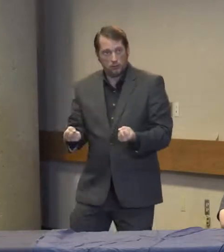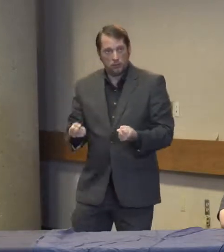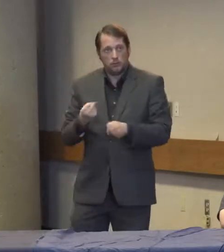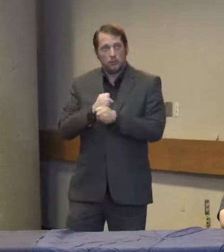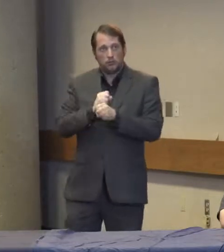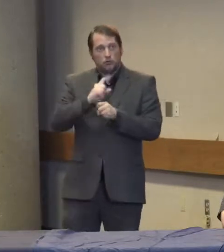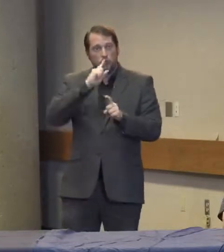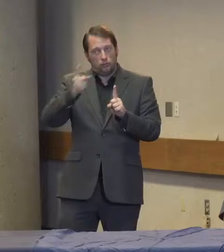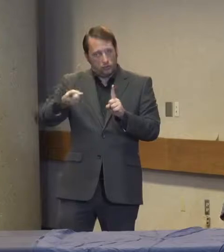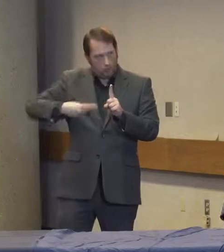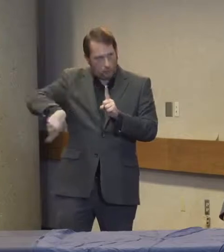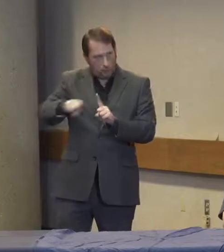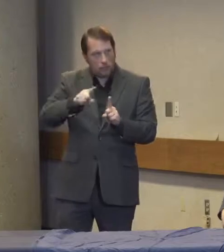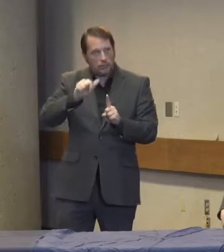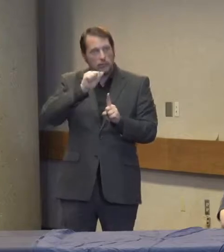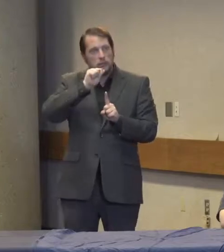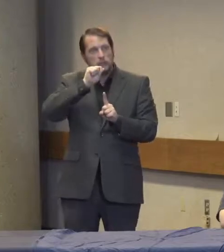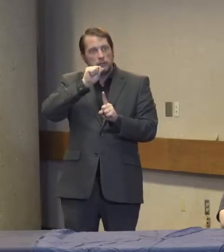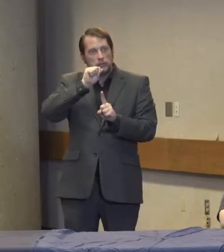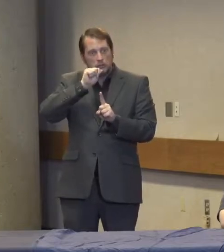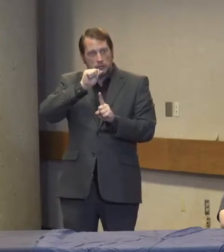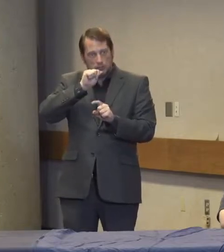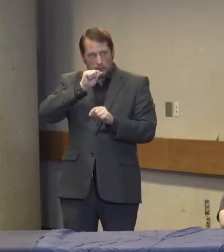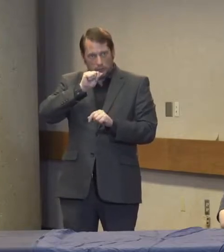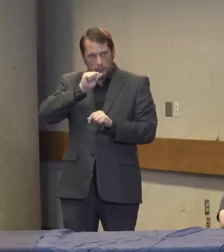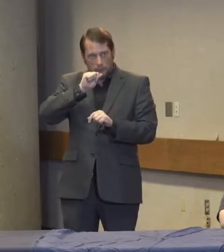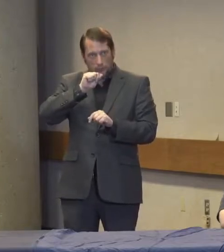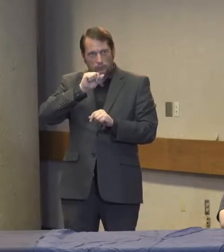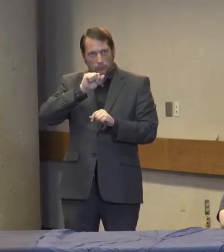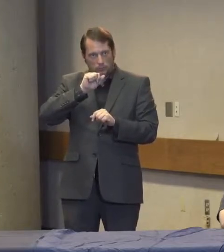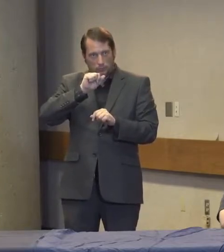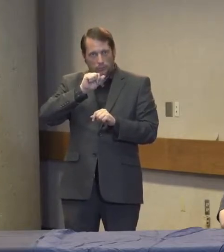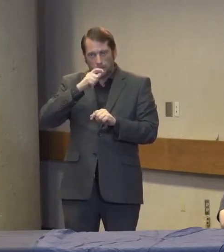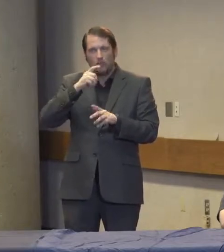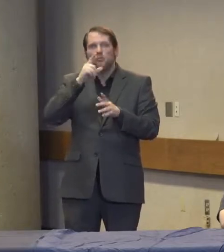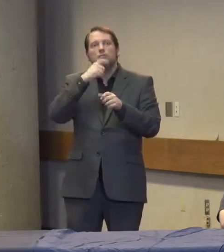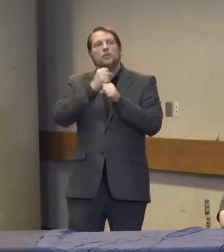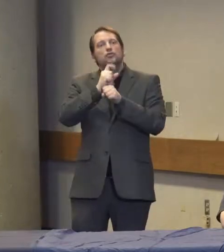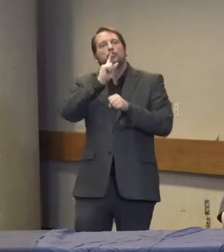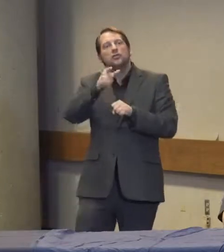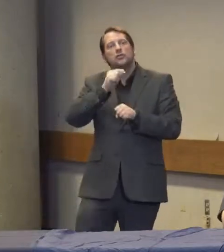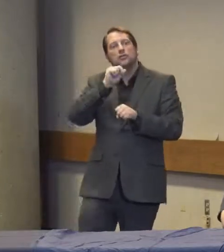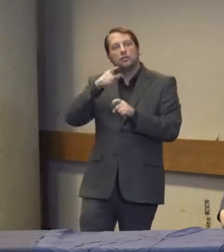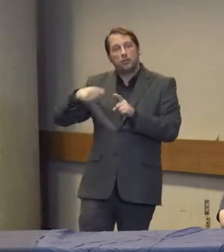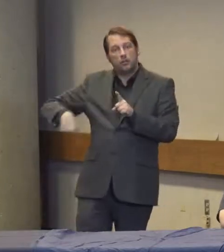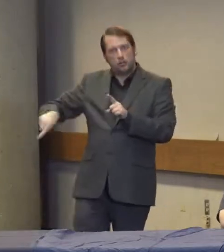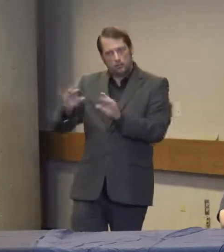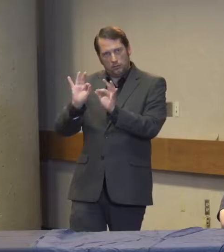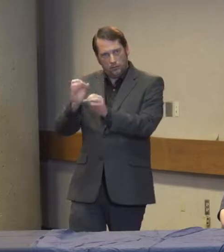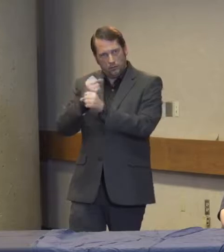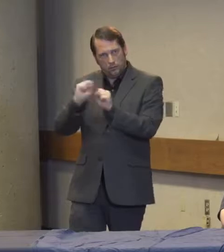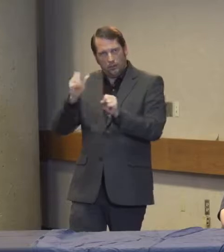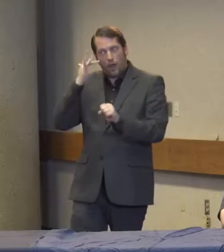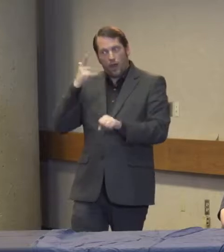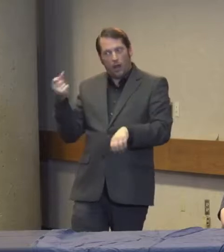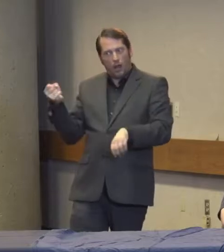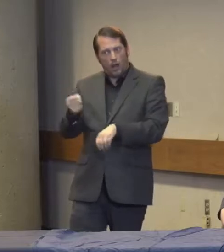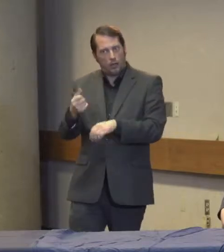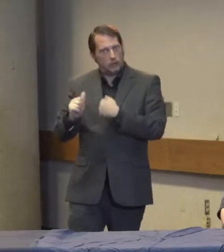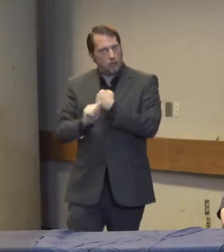in danger by helping all of us. And we want to make sure that we're treating them fairly and safely to keep them healthy,